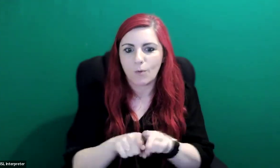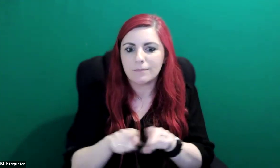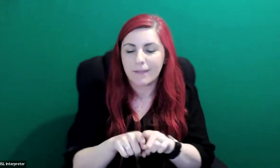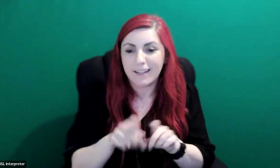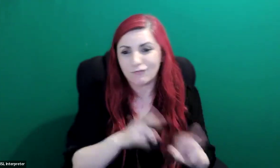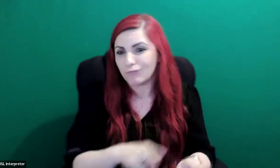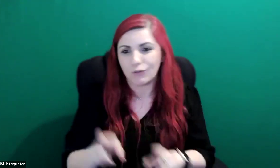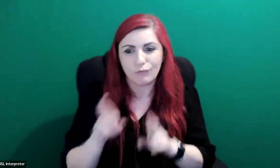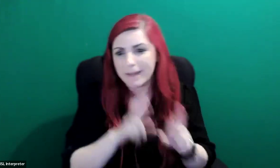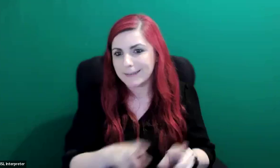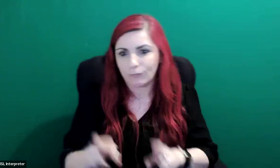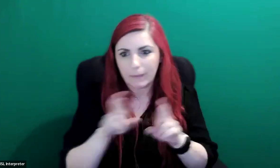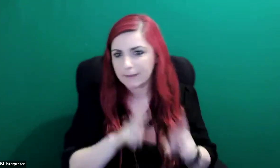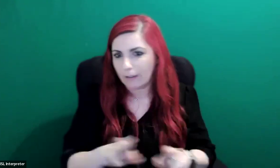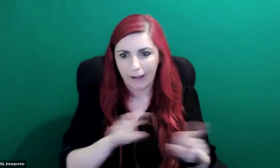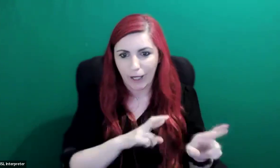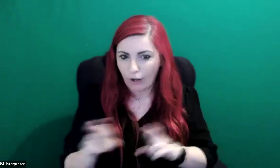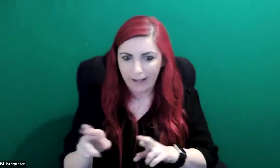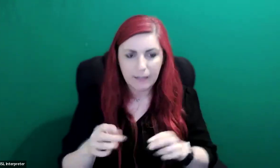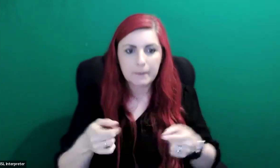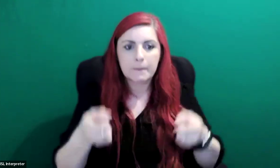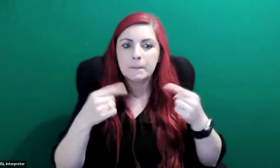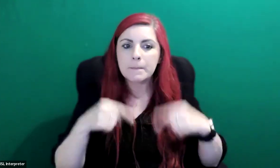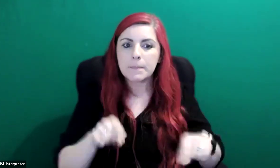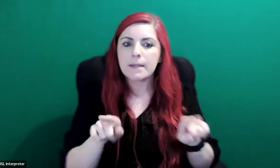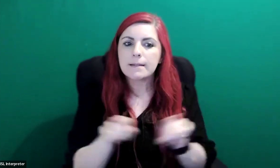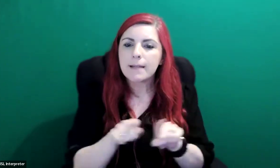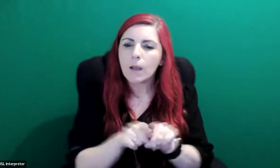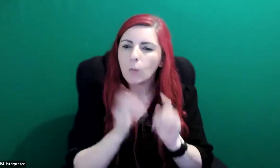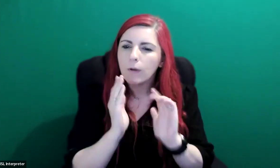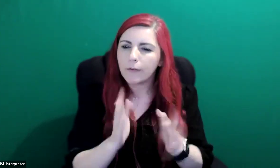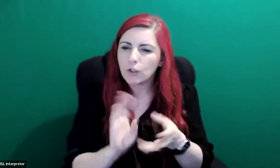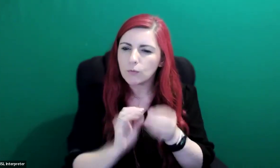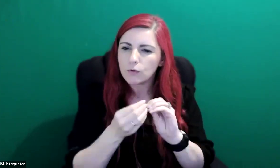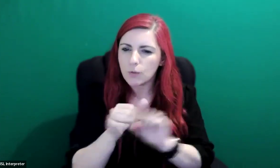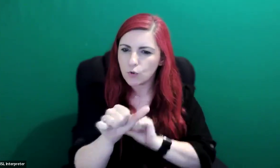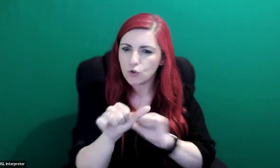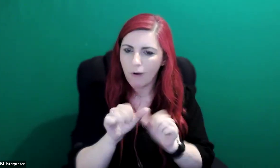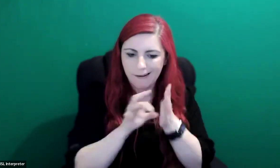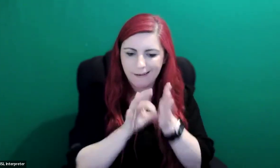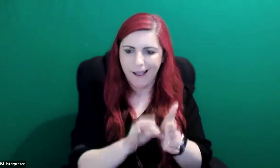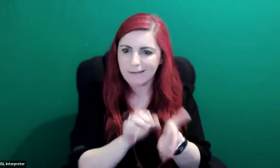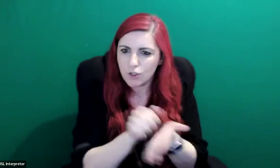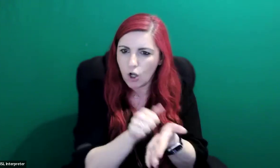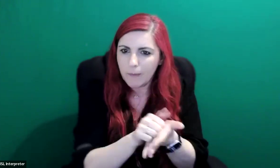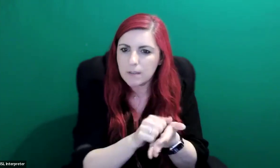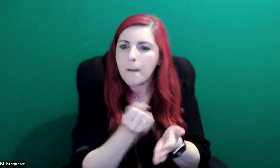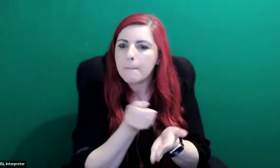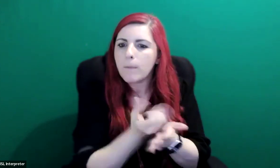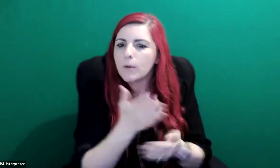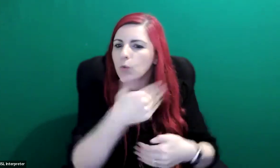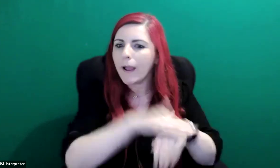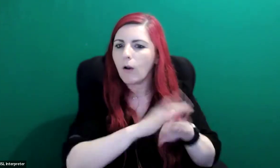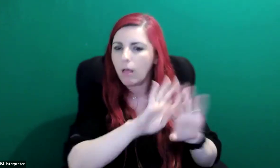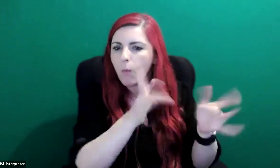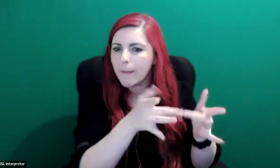regular basis as well. We also have produced some short guidance, which is published on our website. The link